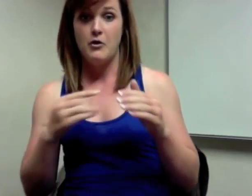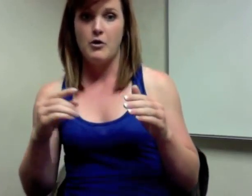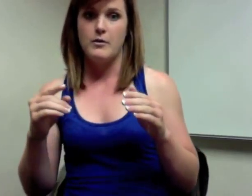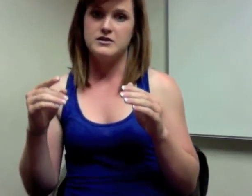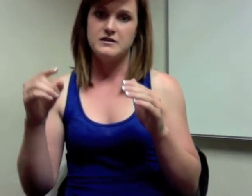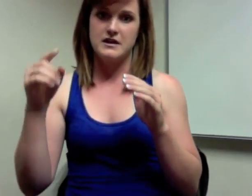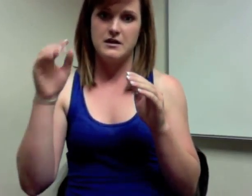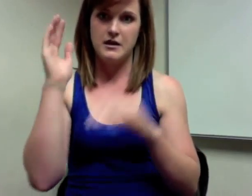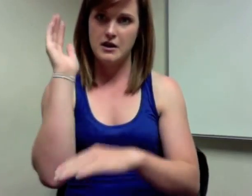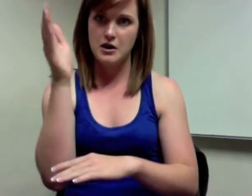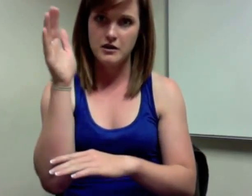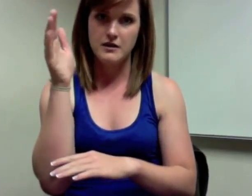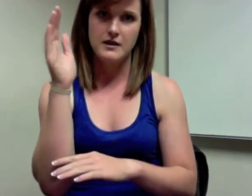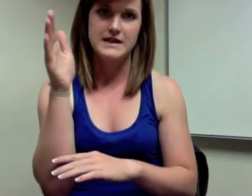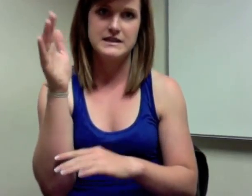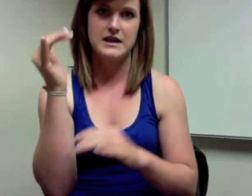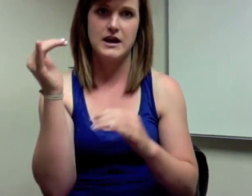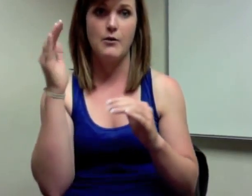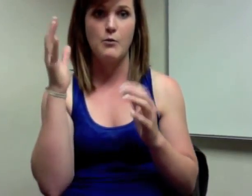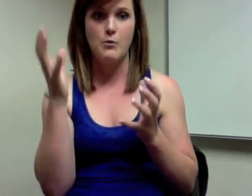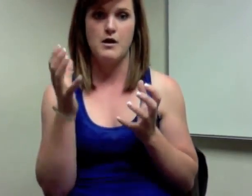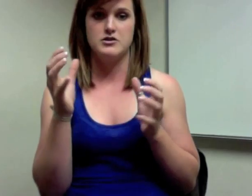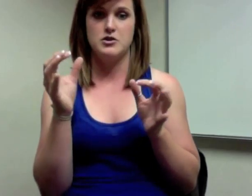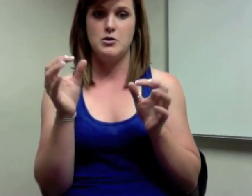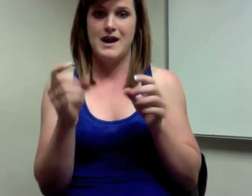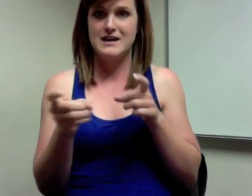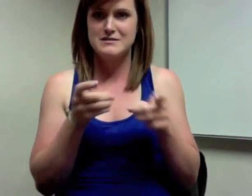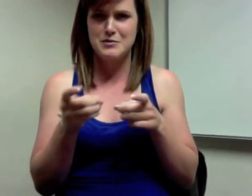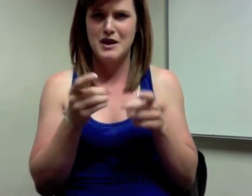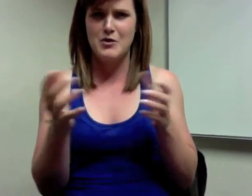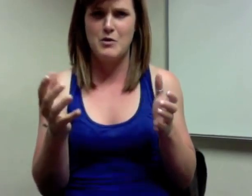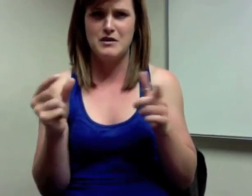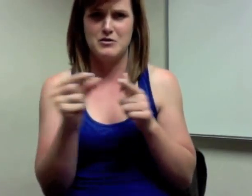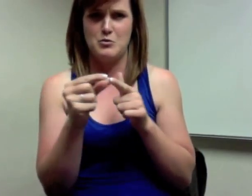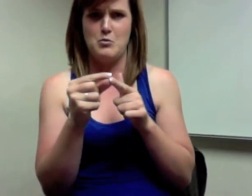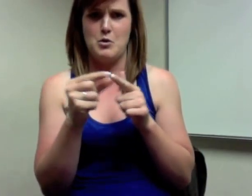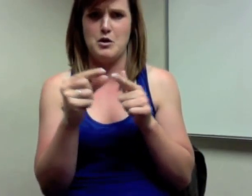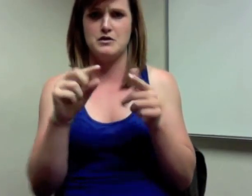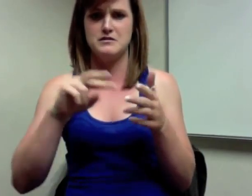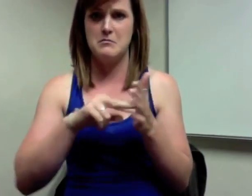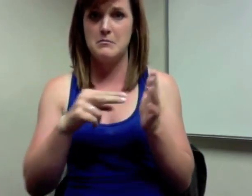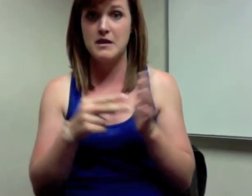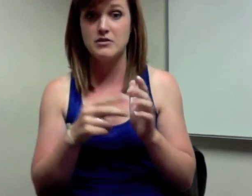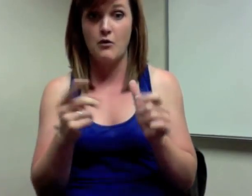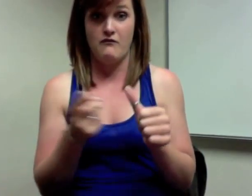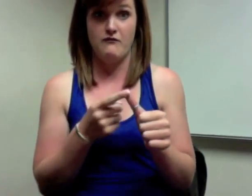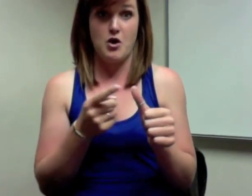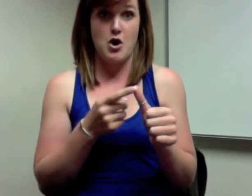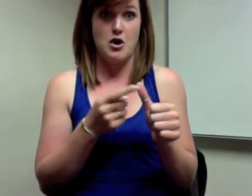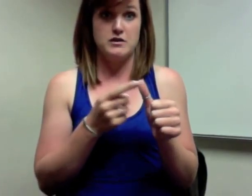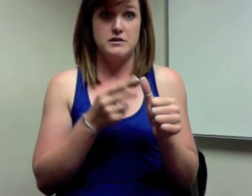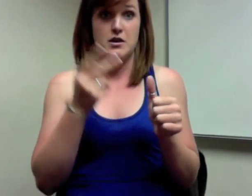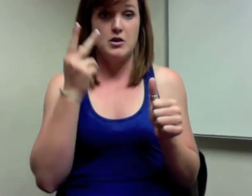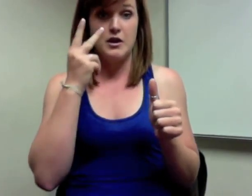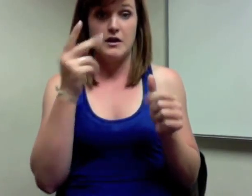a little bit, these words. First of all, if you look at the word perimeter and break it into two parts, you